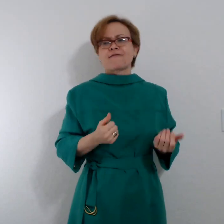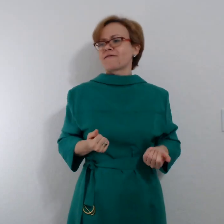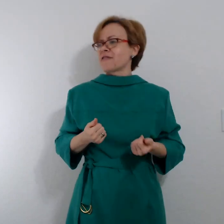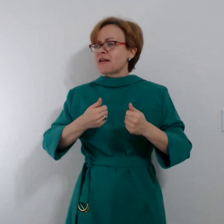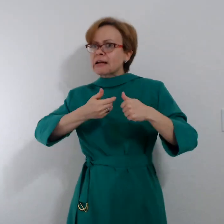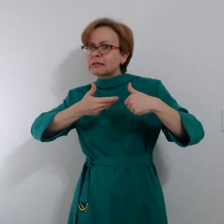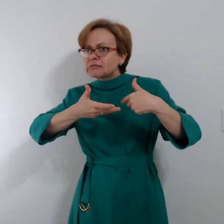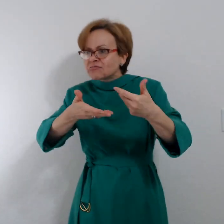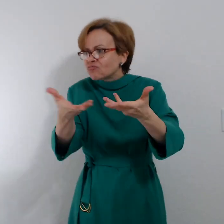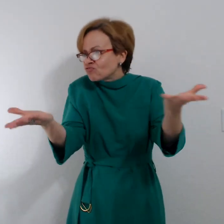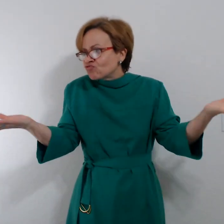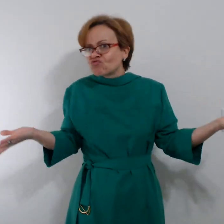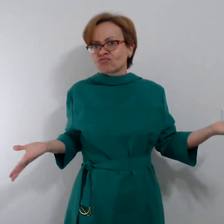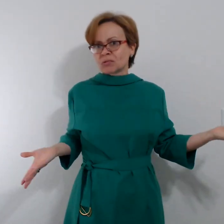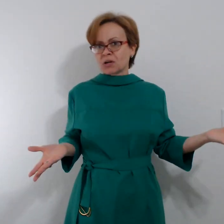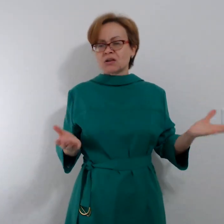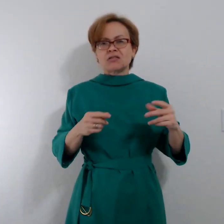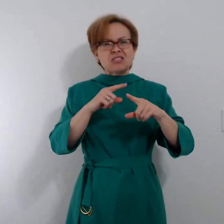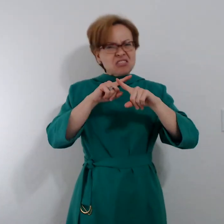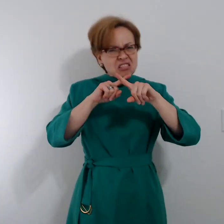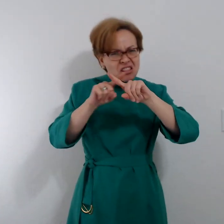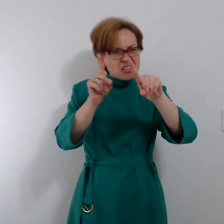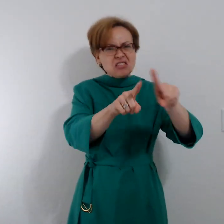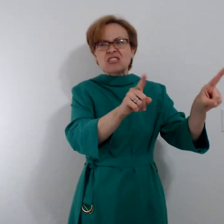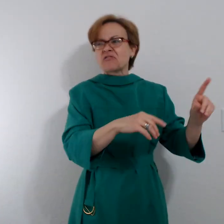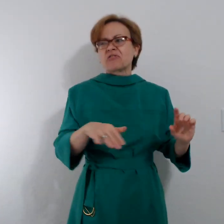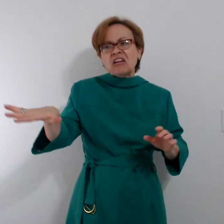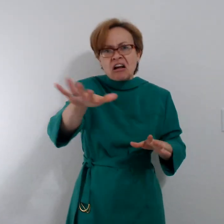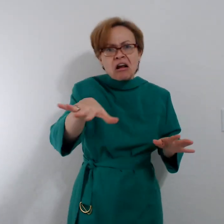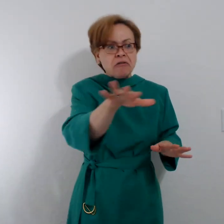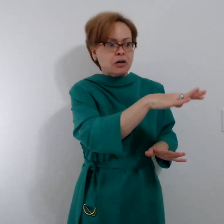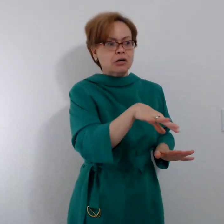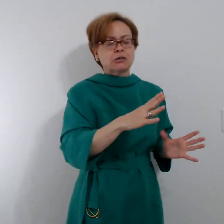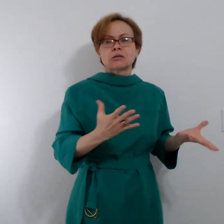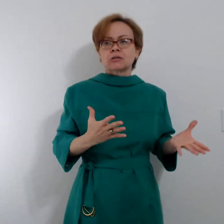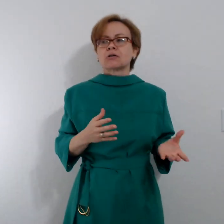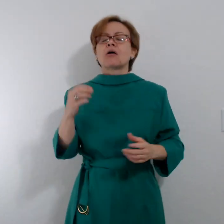if I could slow my heart rate down under duress.